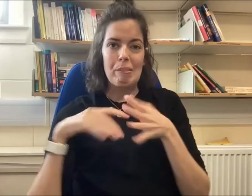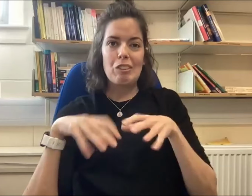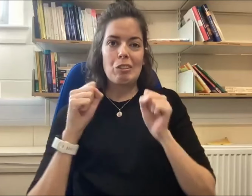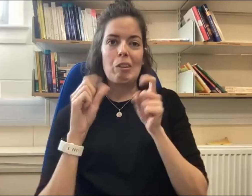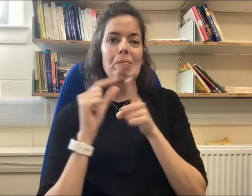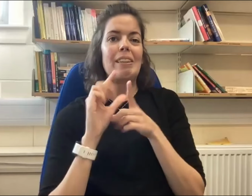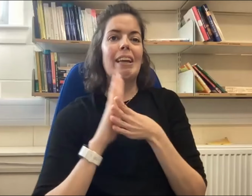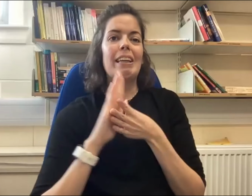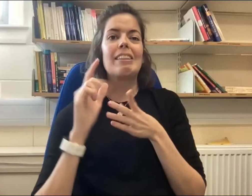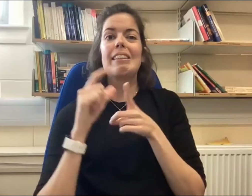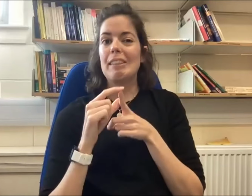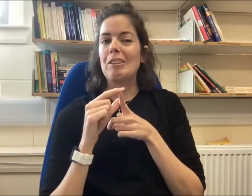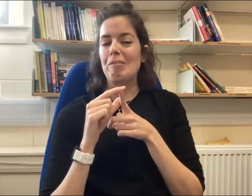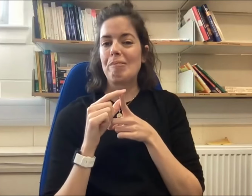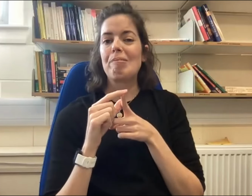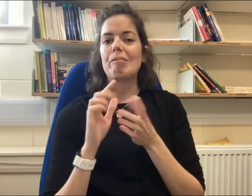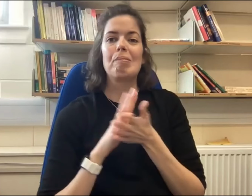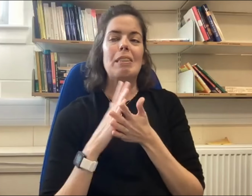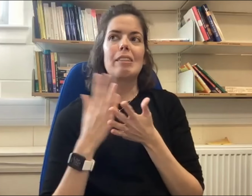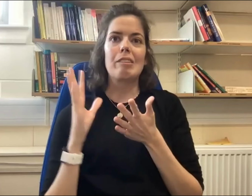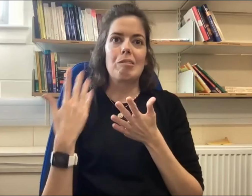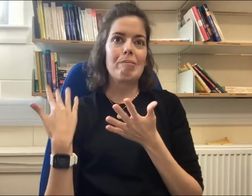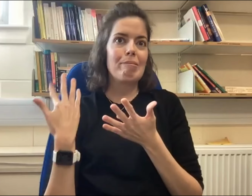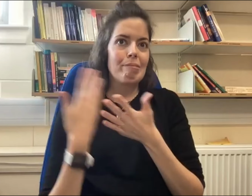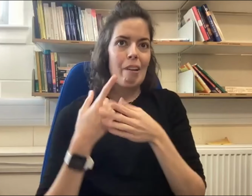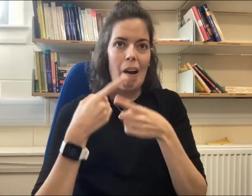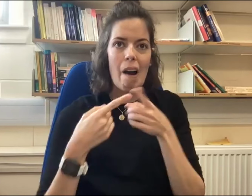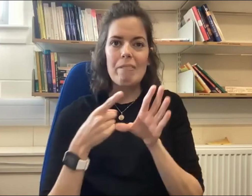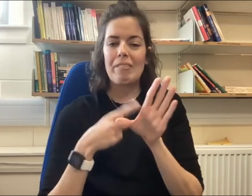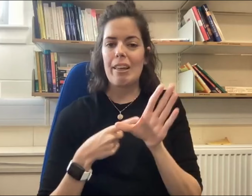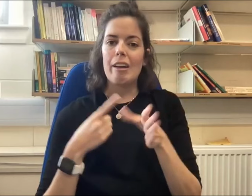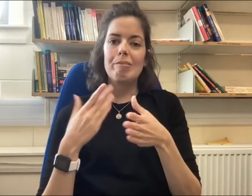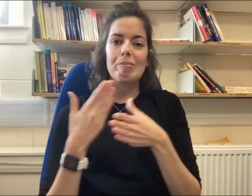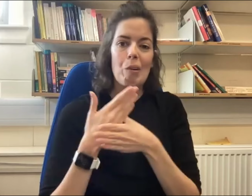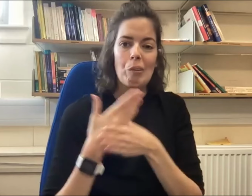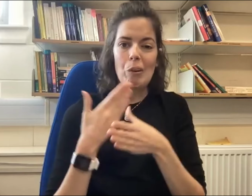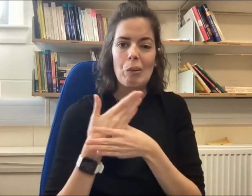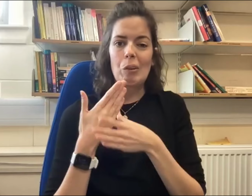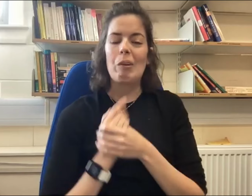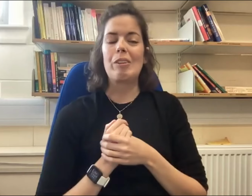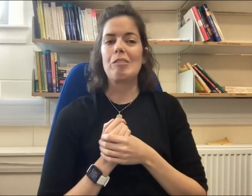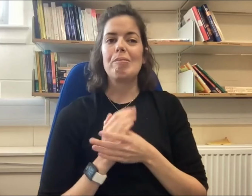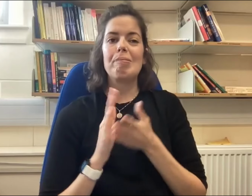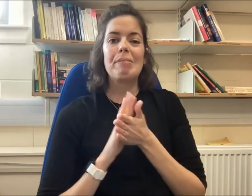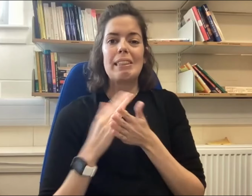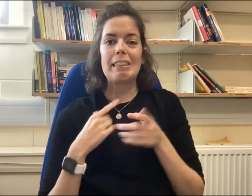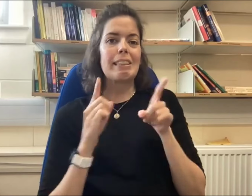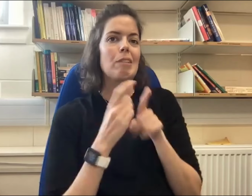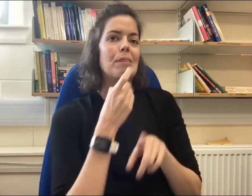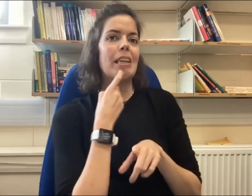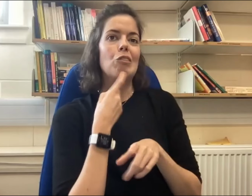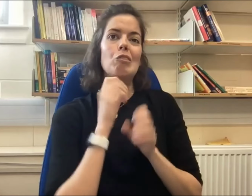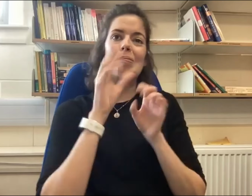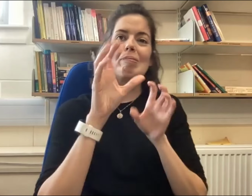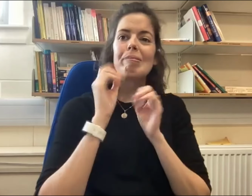can see. I started my PhD in September, which means I've been doing about 6 months work